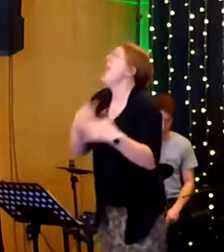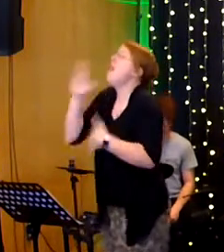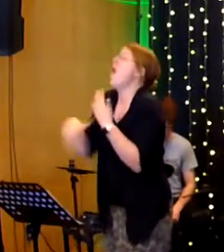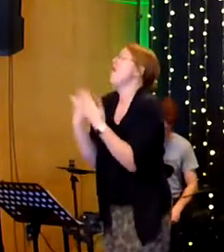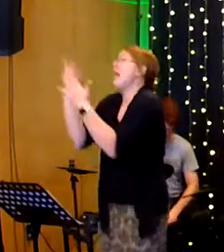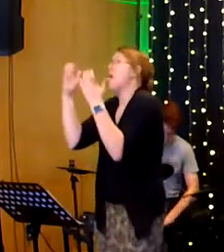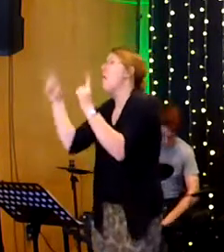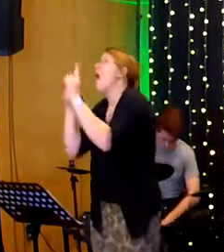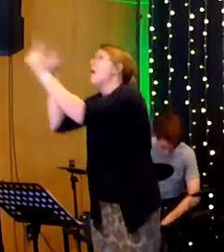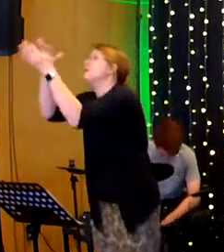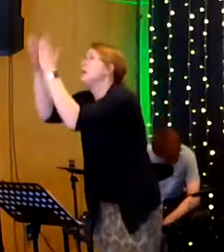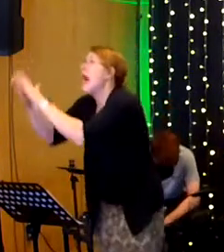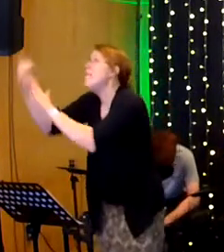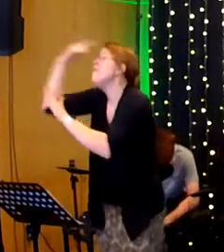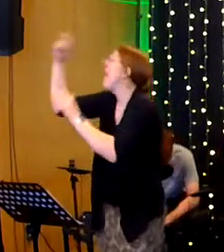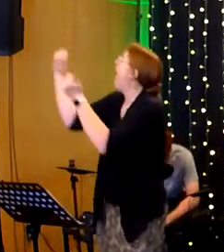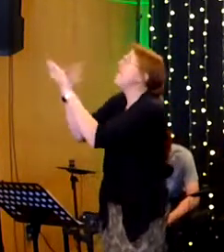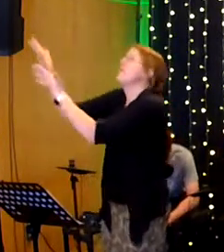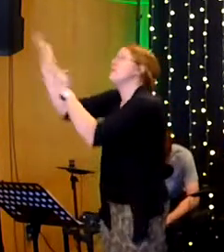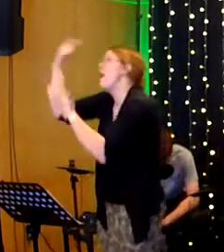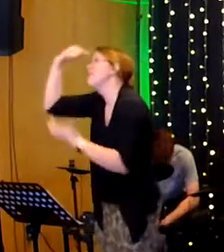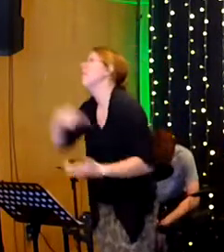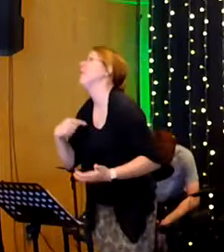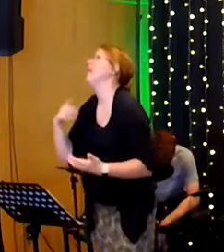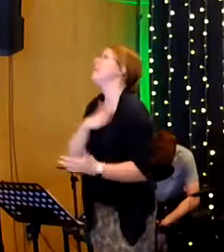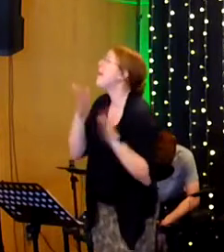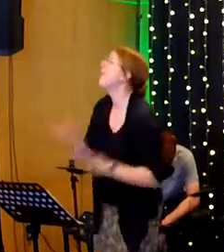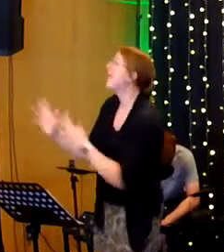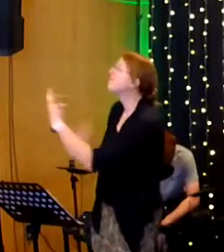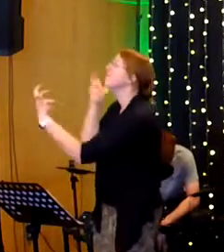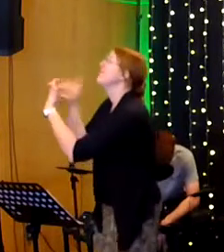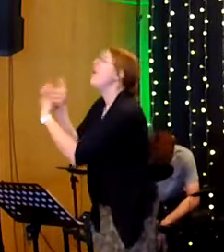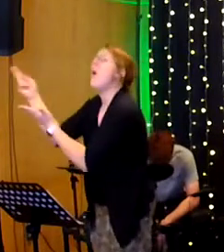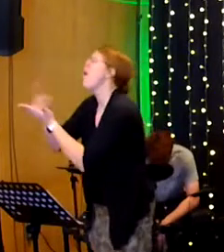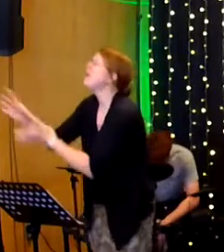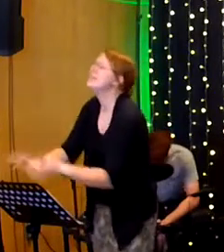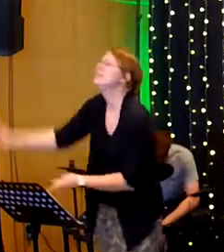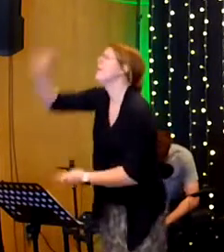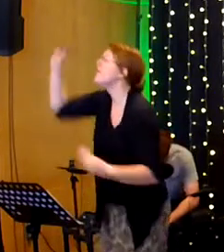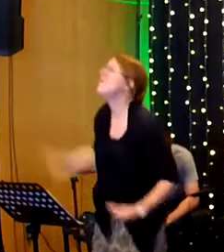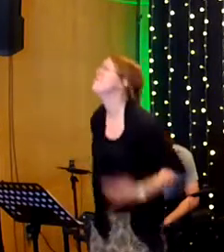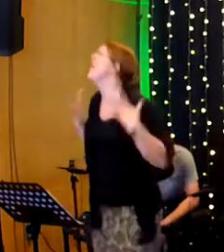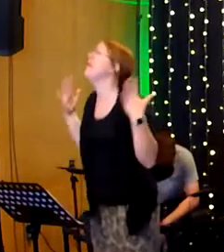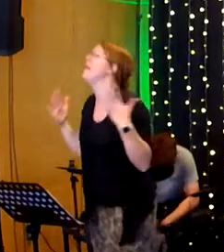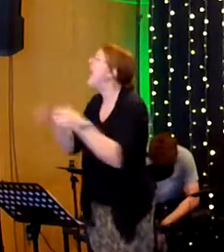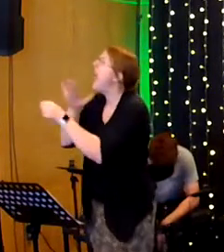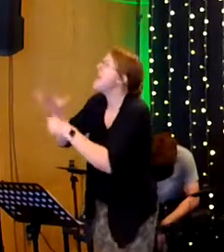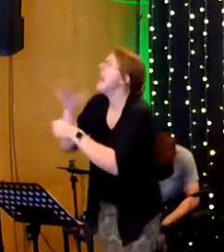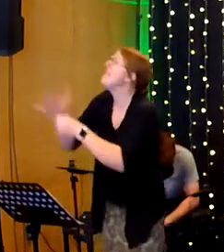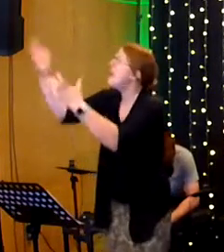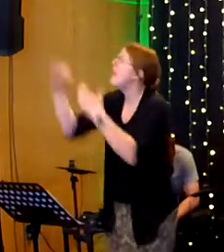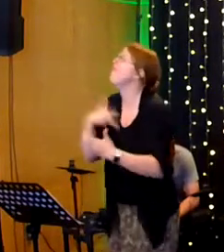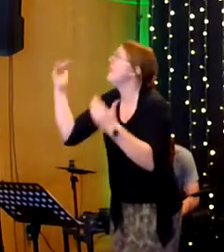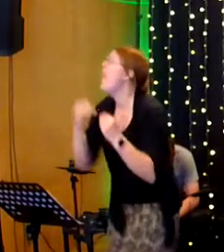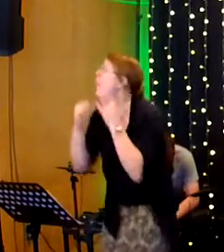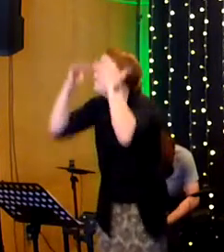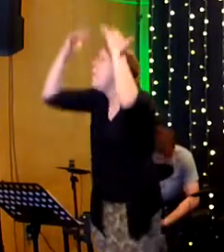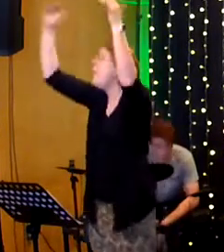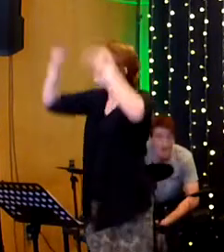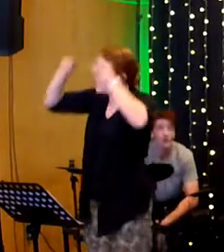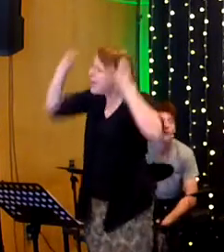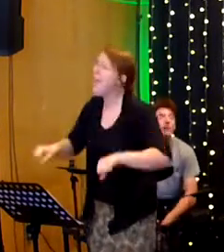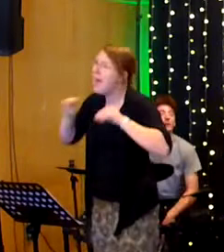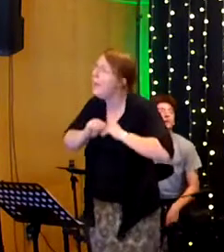could be, for all that you are and all that I will be. Holy Spirit, fill me enough that it overflows my cup so